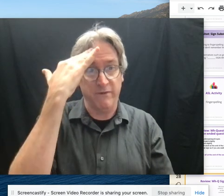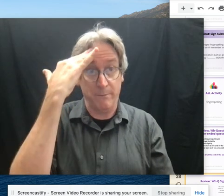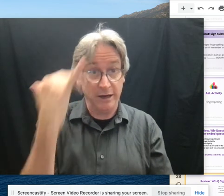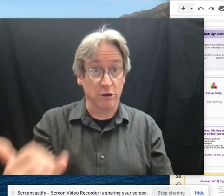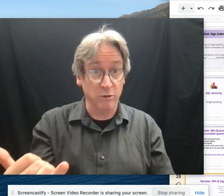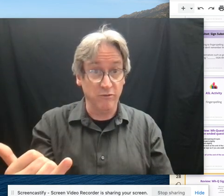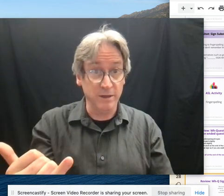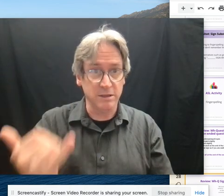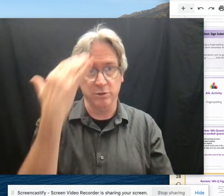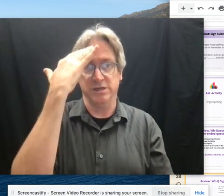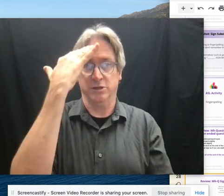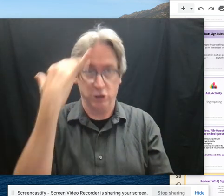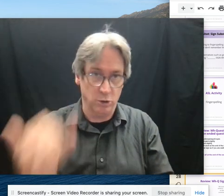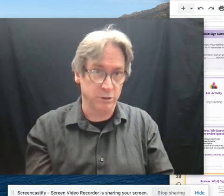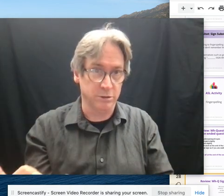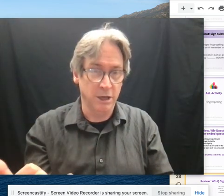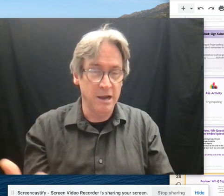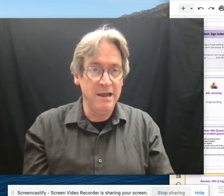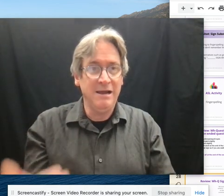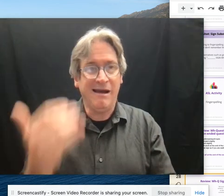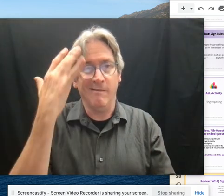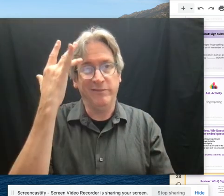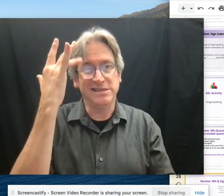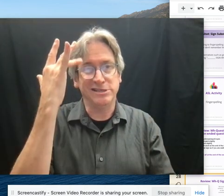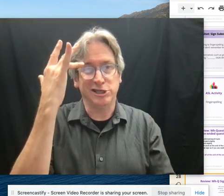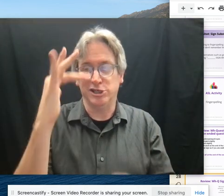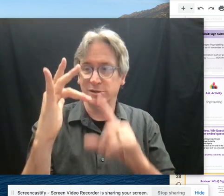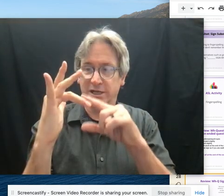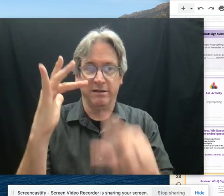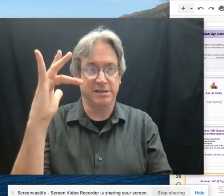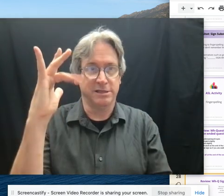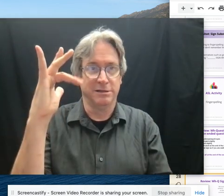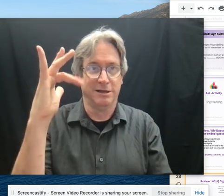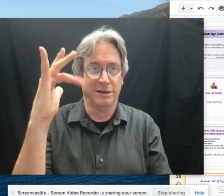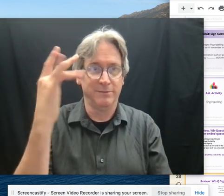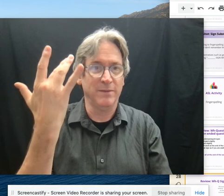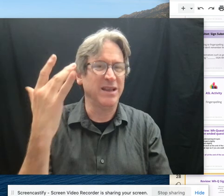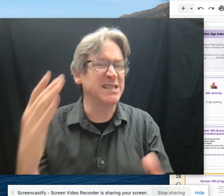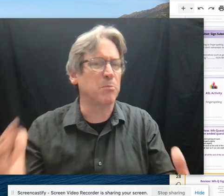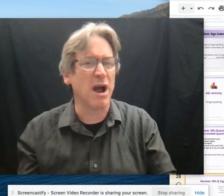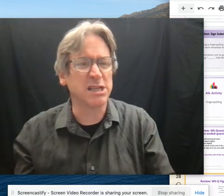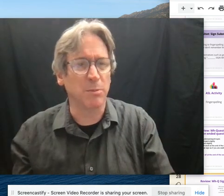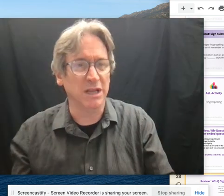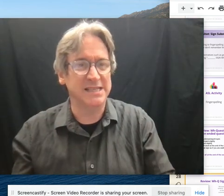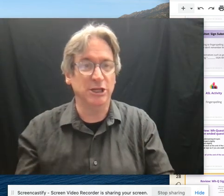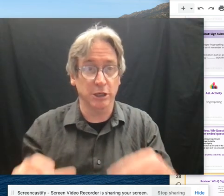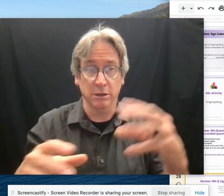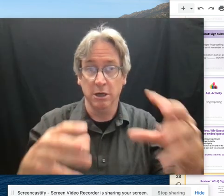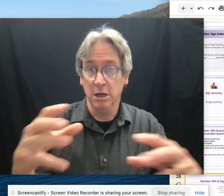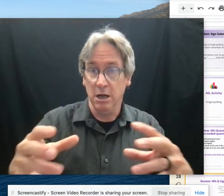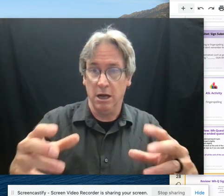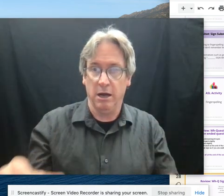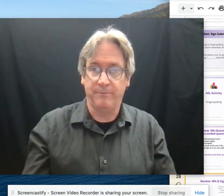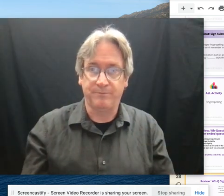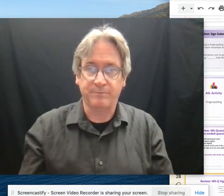more of a bigger movement. It uses the shoulder. This is just using this. It's the